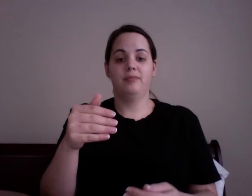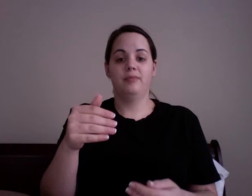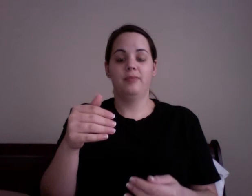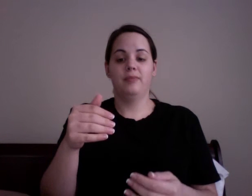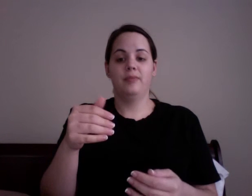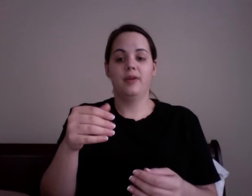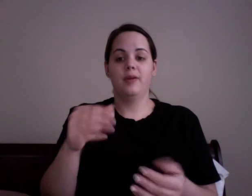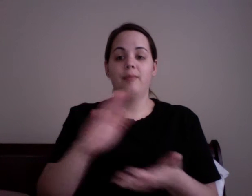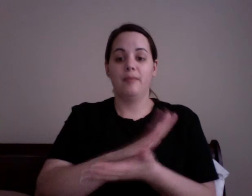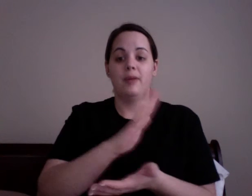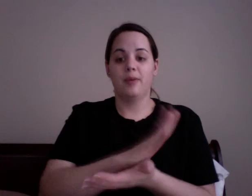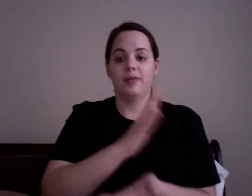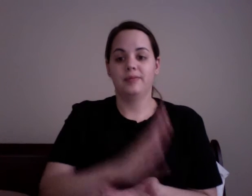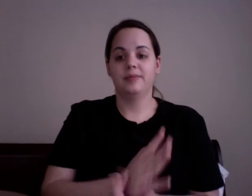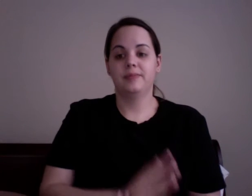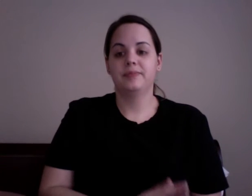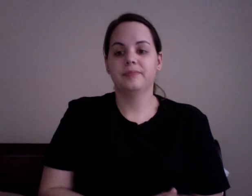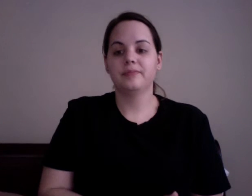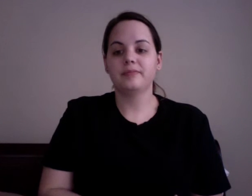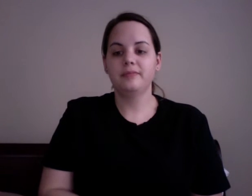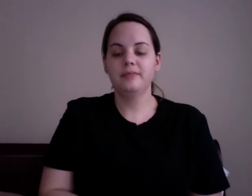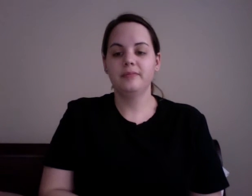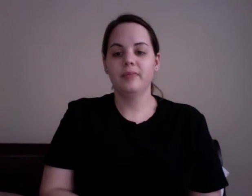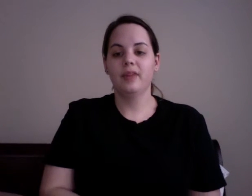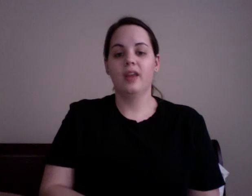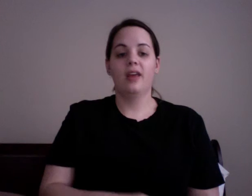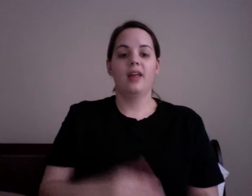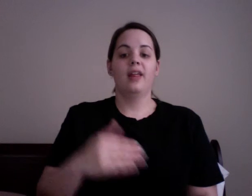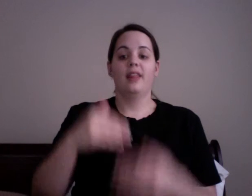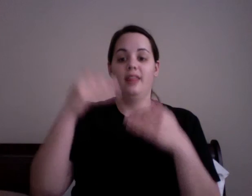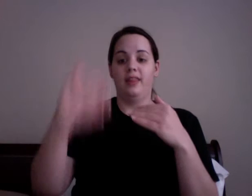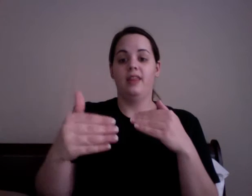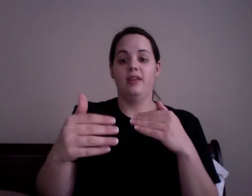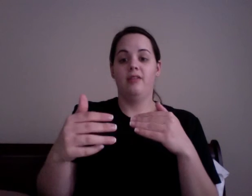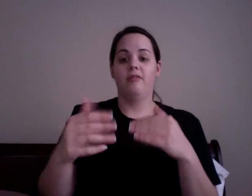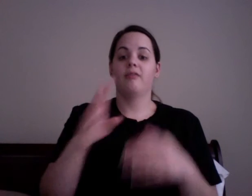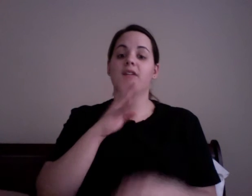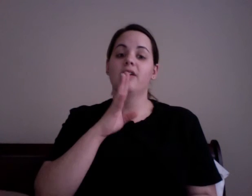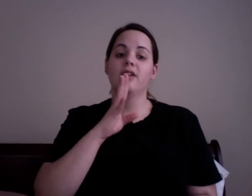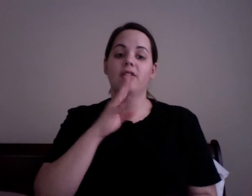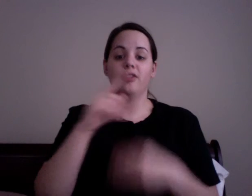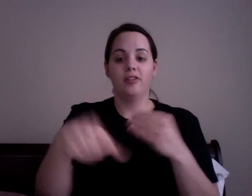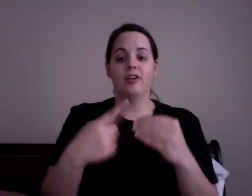talk about it together, okay? So go ahead and read to the next post-it, and we'll talk about what you infer.